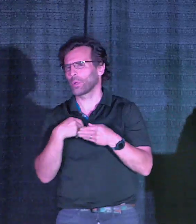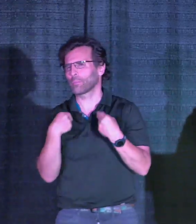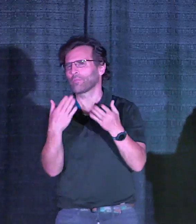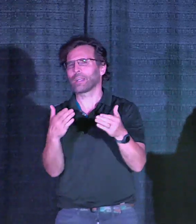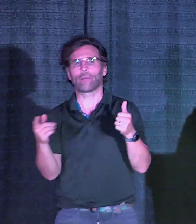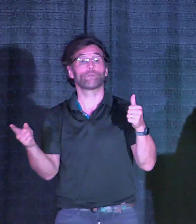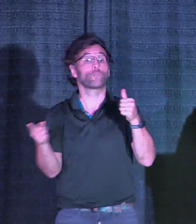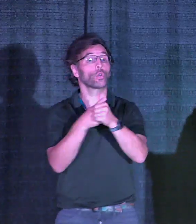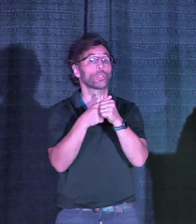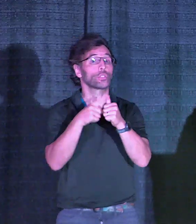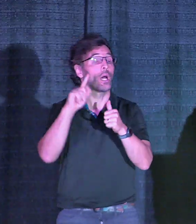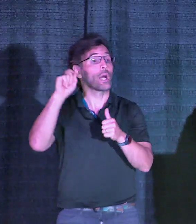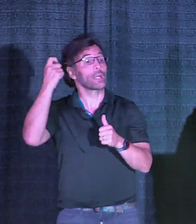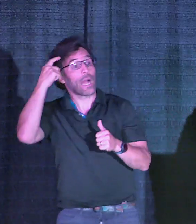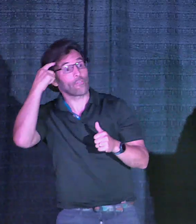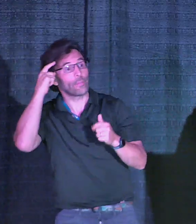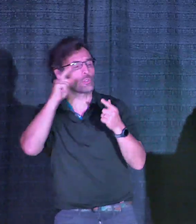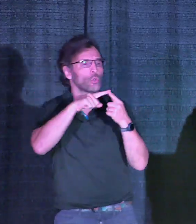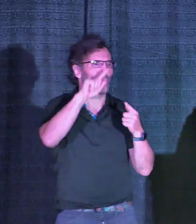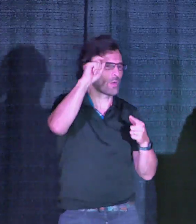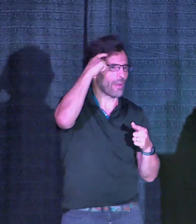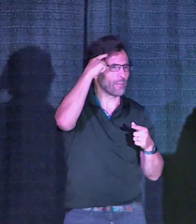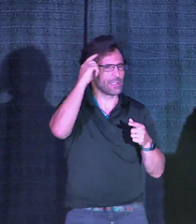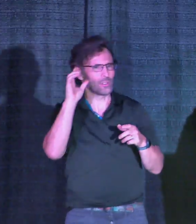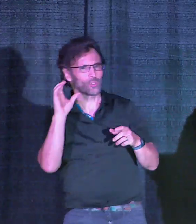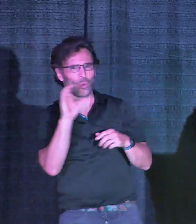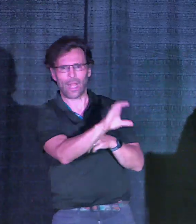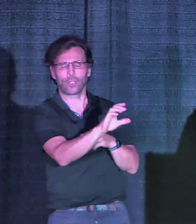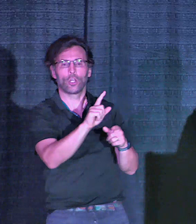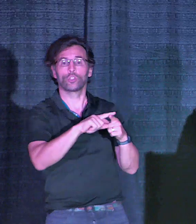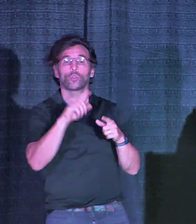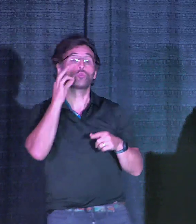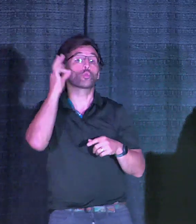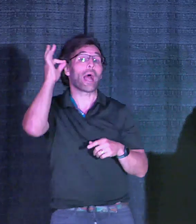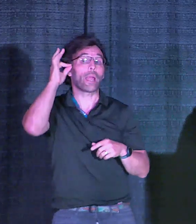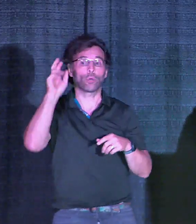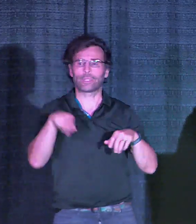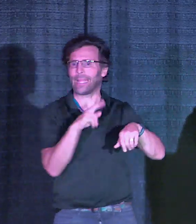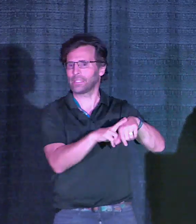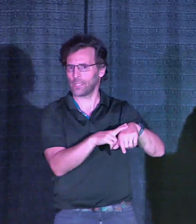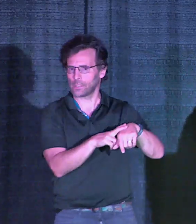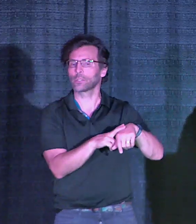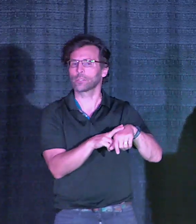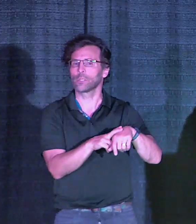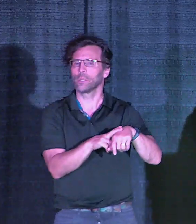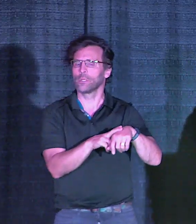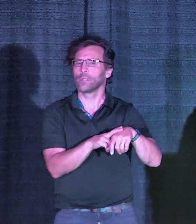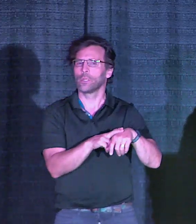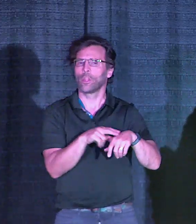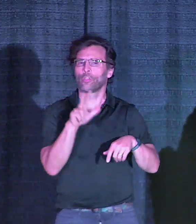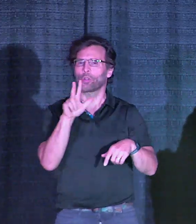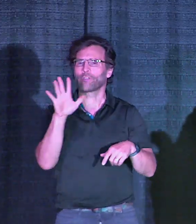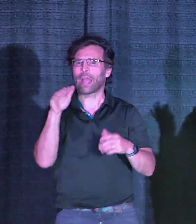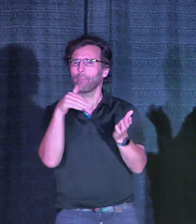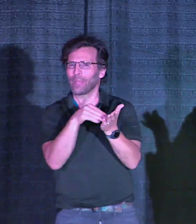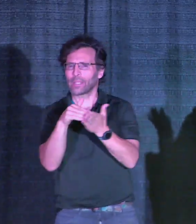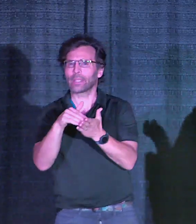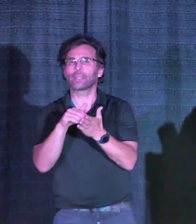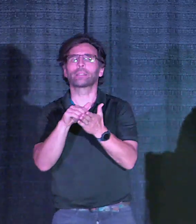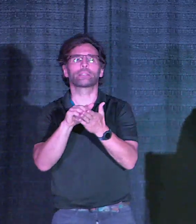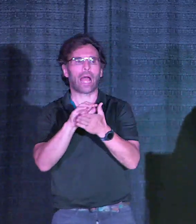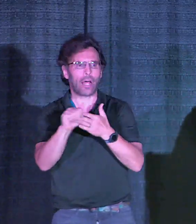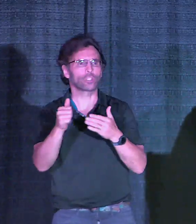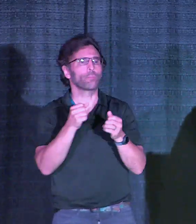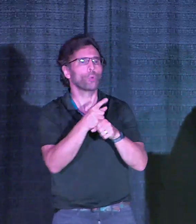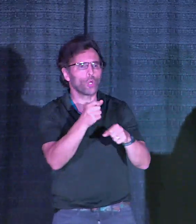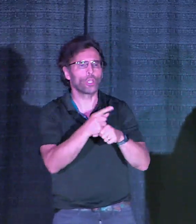first government-to-government direct allocation to tribal nations at an incredible $35 million per year